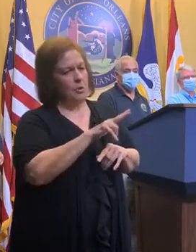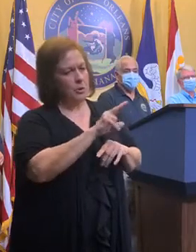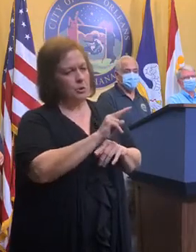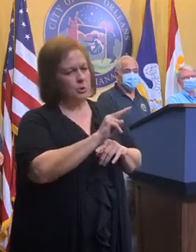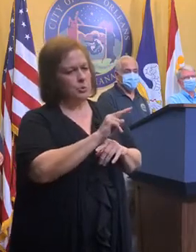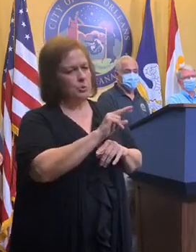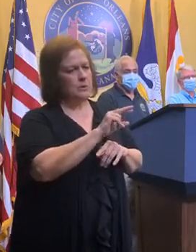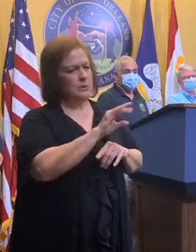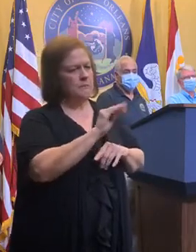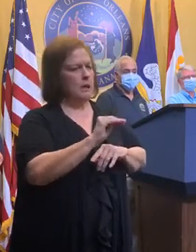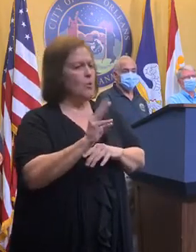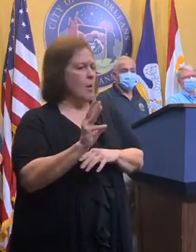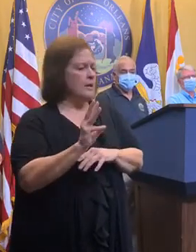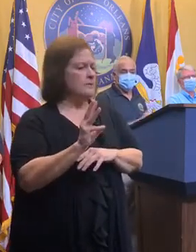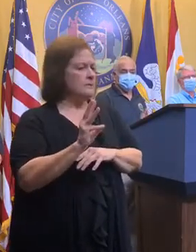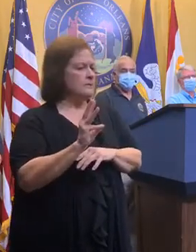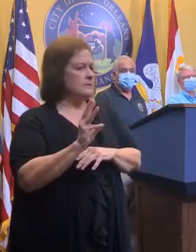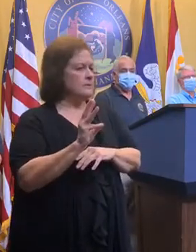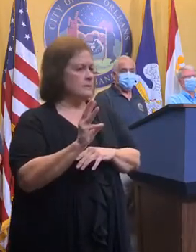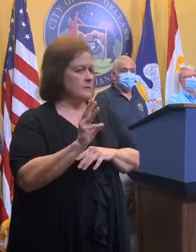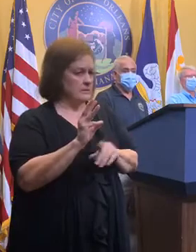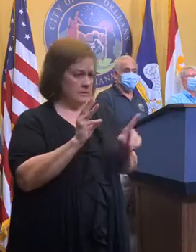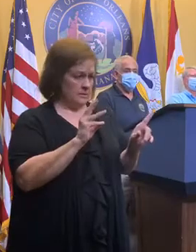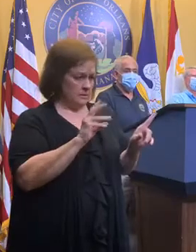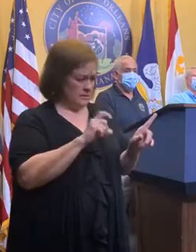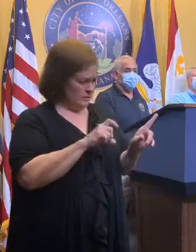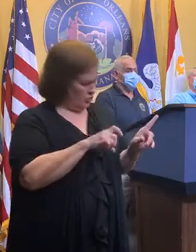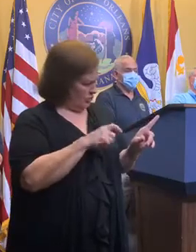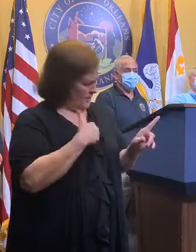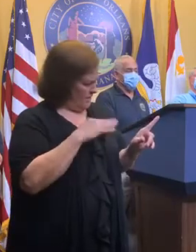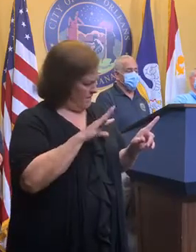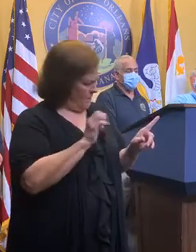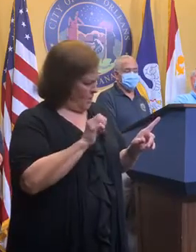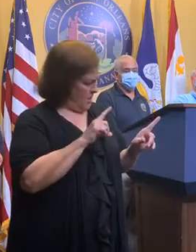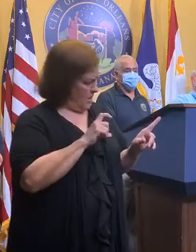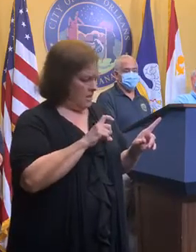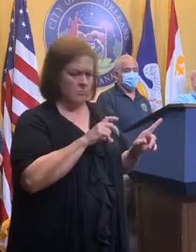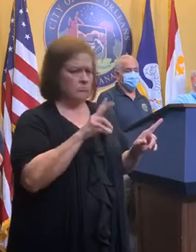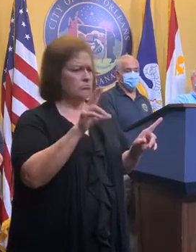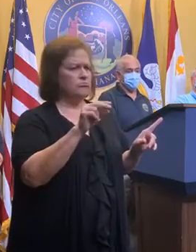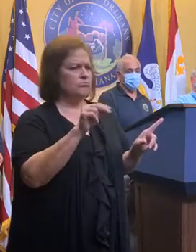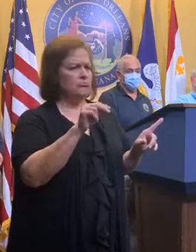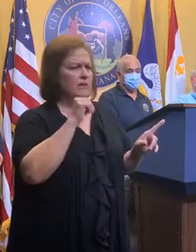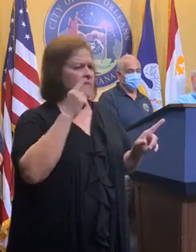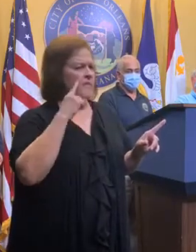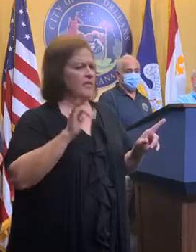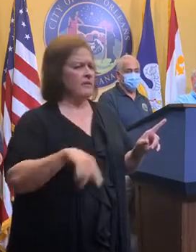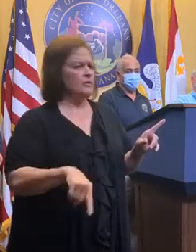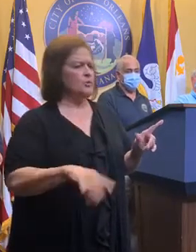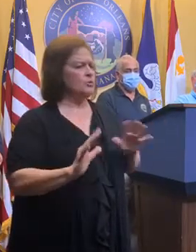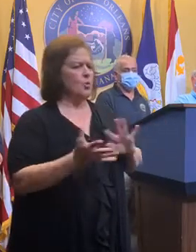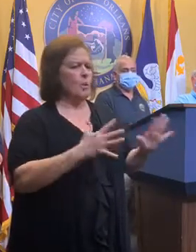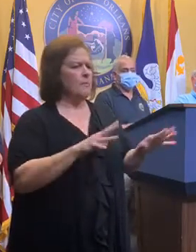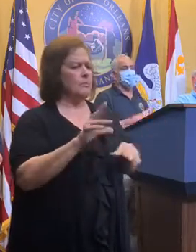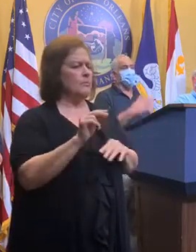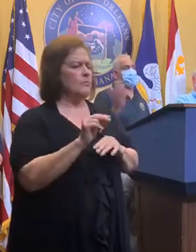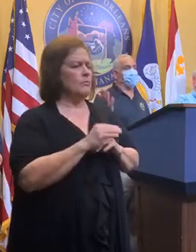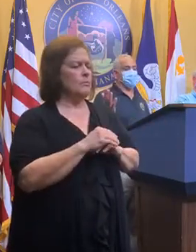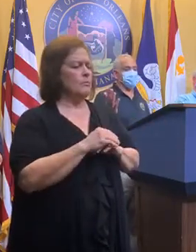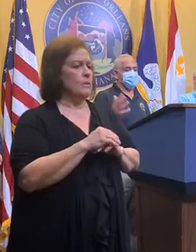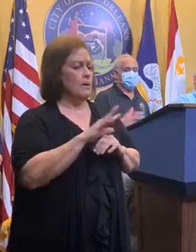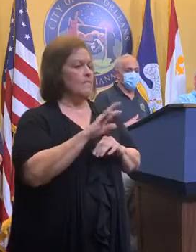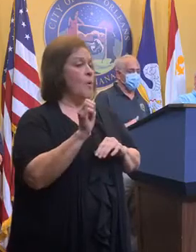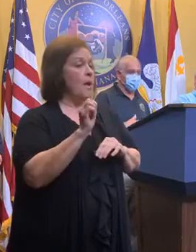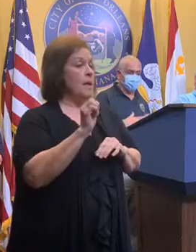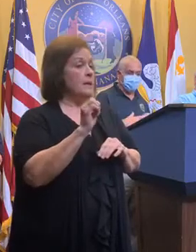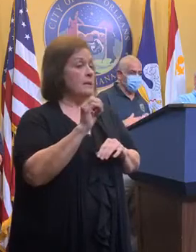us. Doesn't the system need 40 something? Not for this storm. I mean,